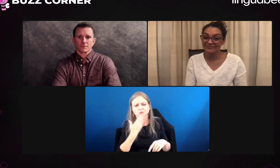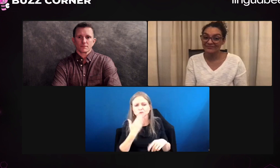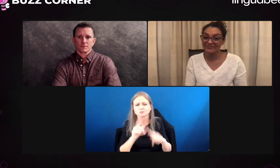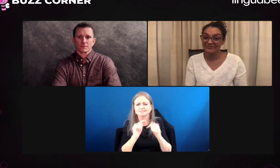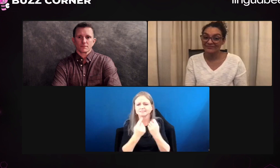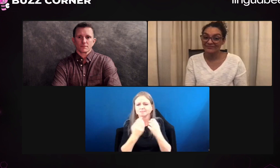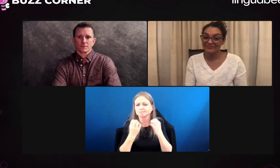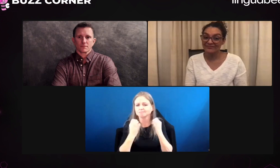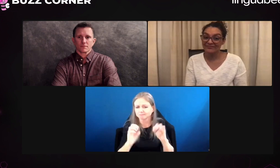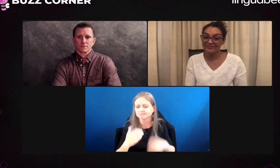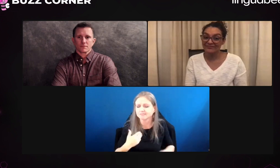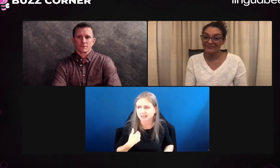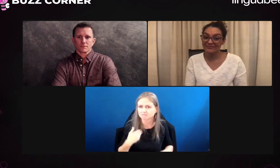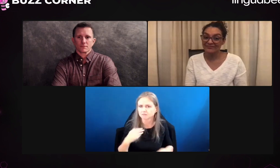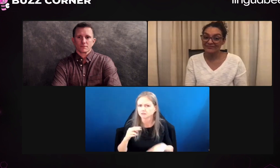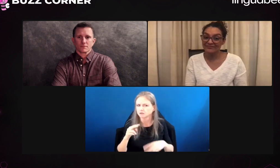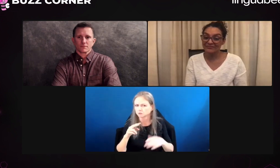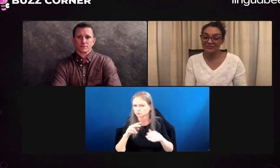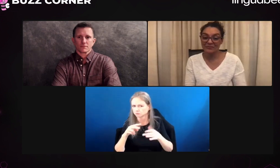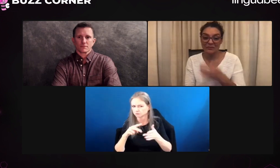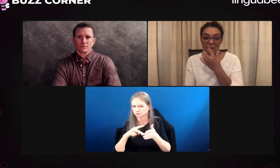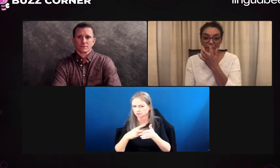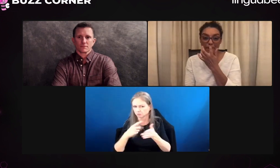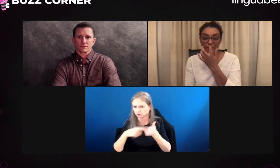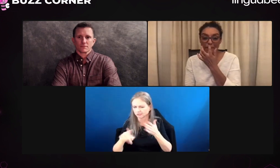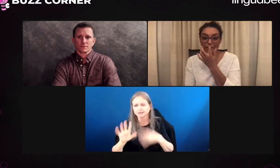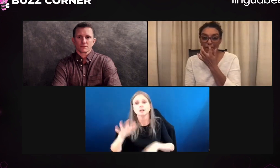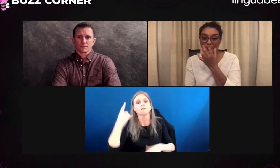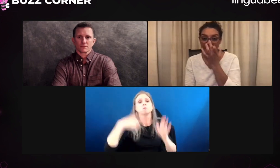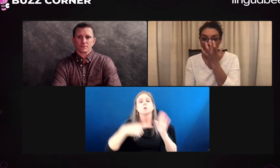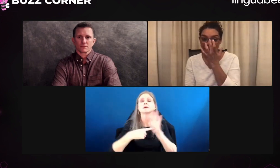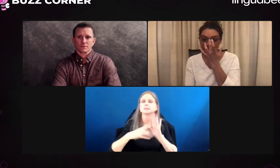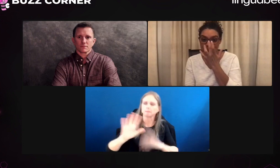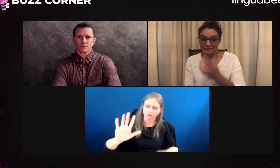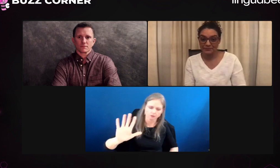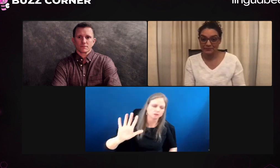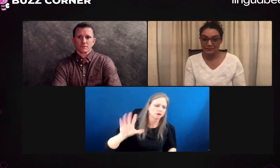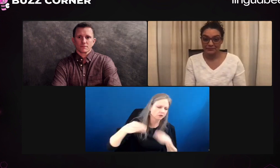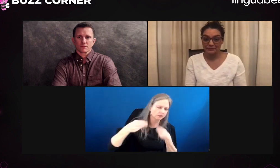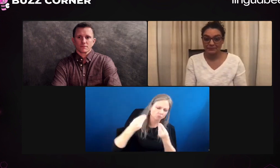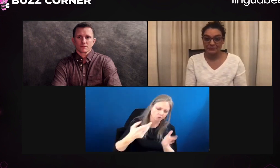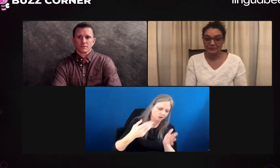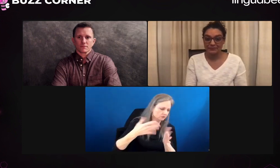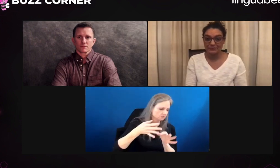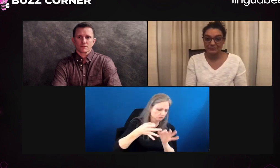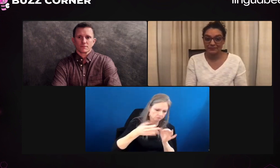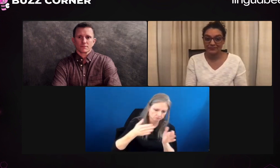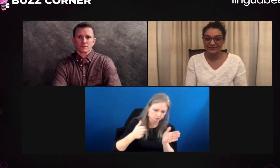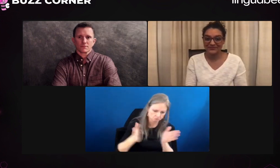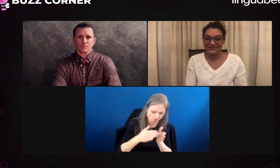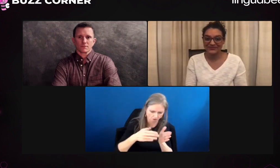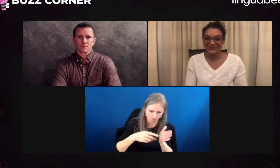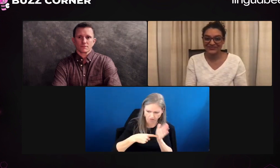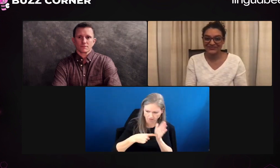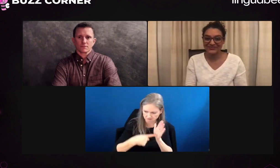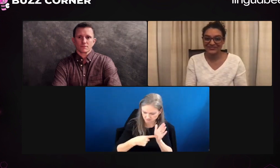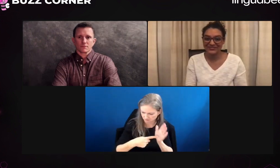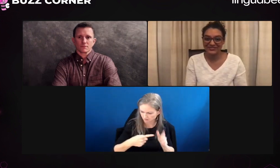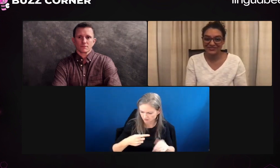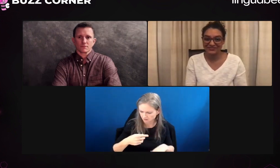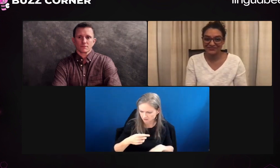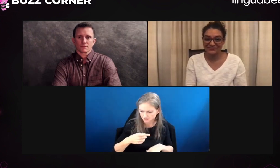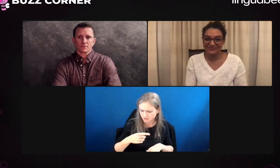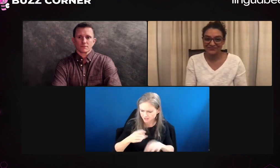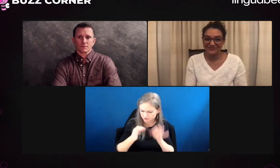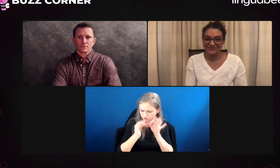may respond negatively. But really, having that double check is great for the team's effort